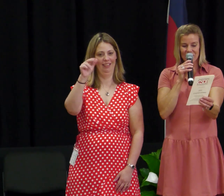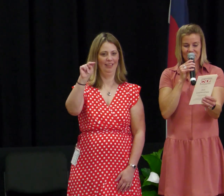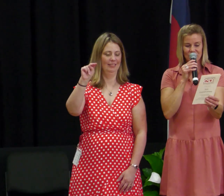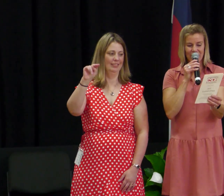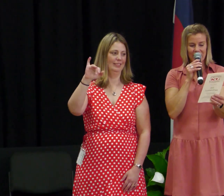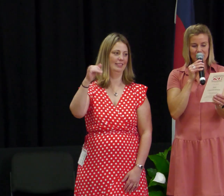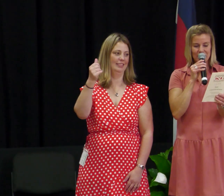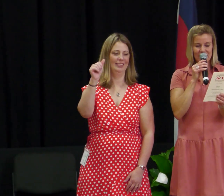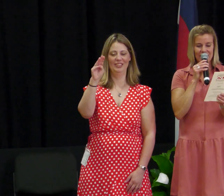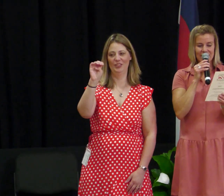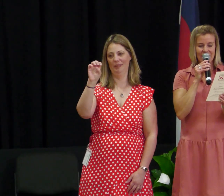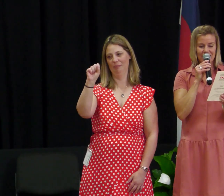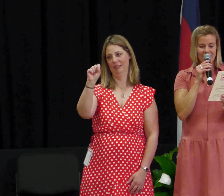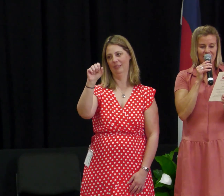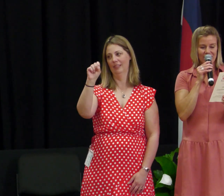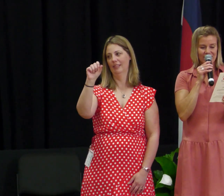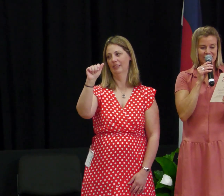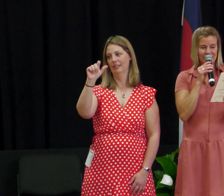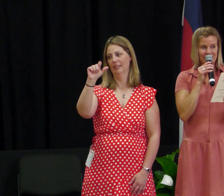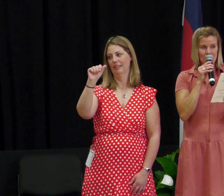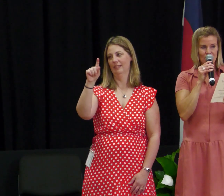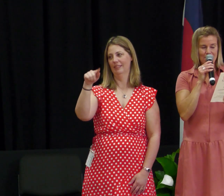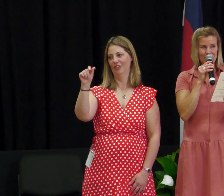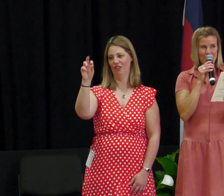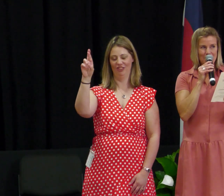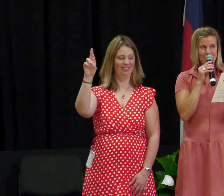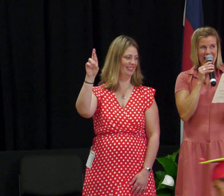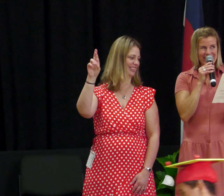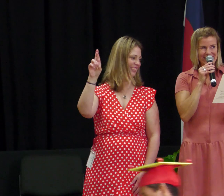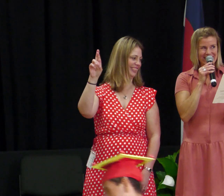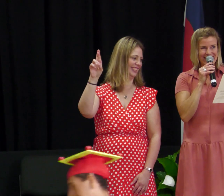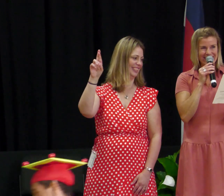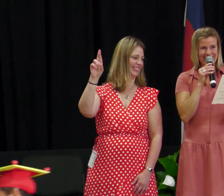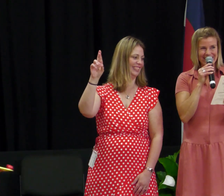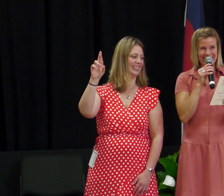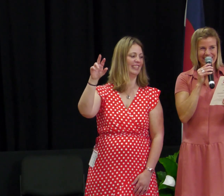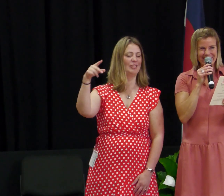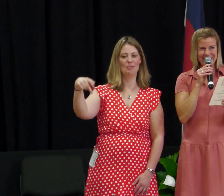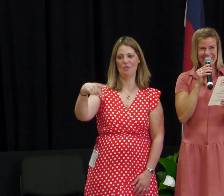Ethan James Salzar Pueblo West